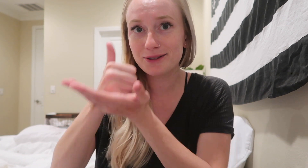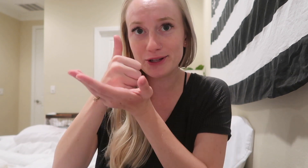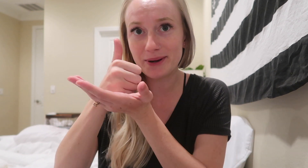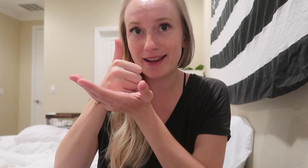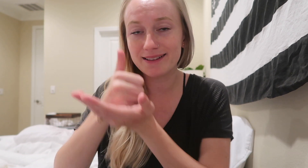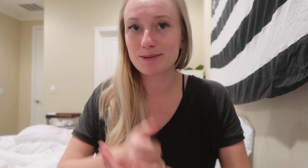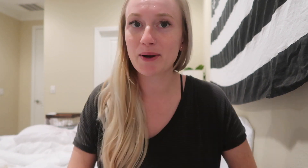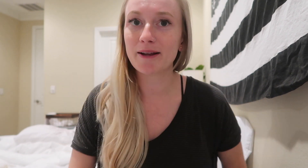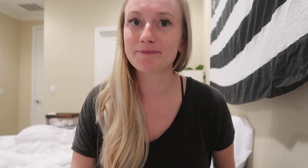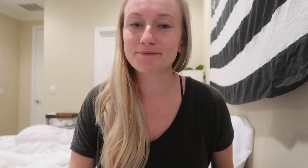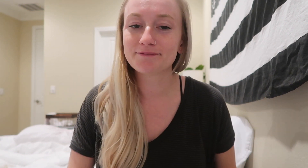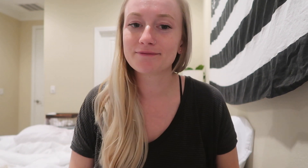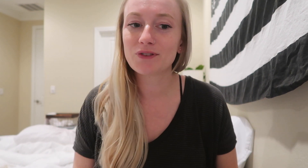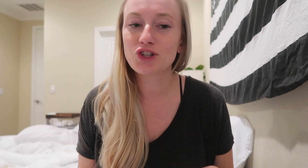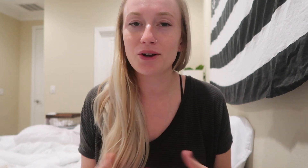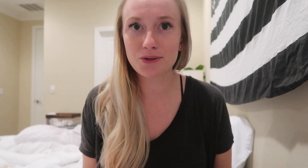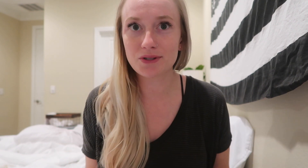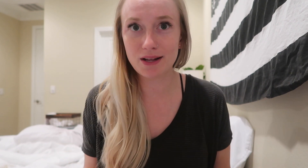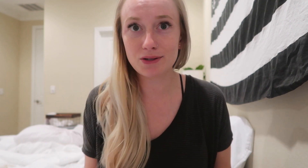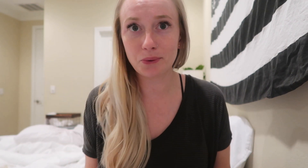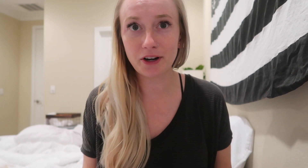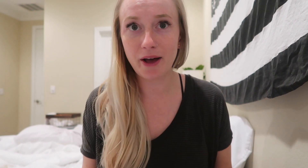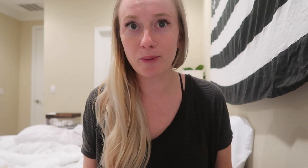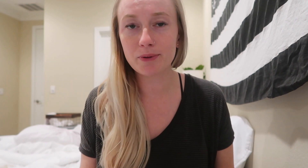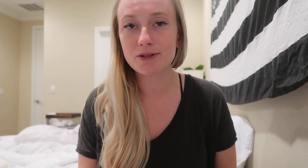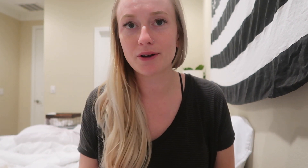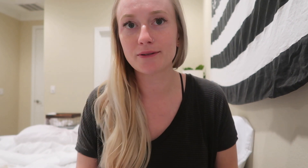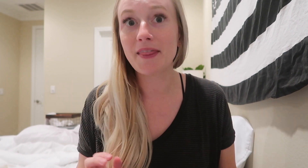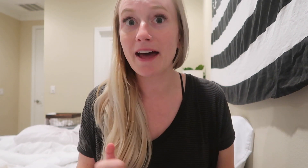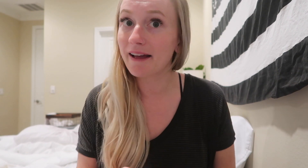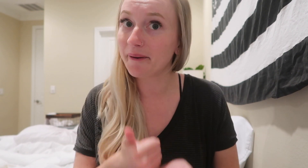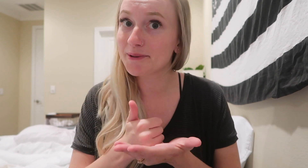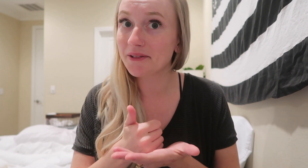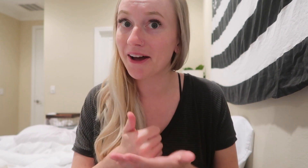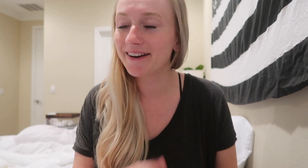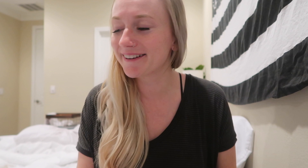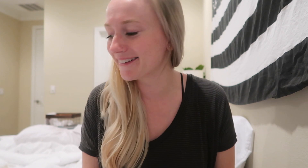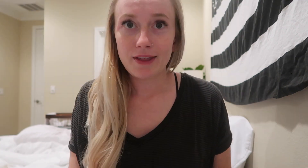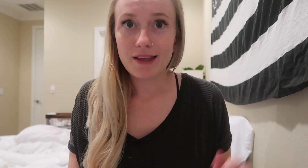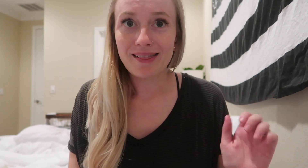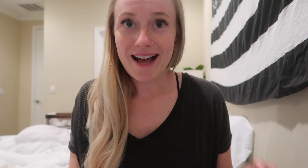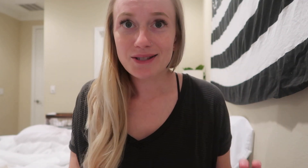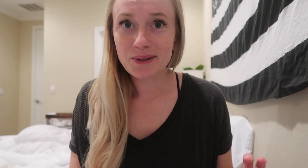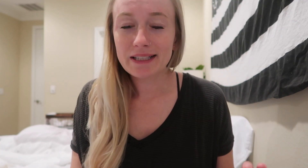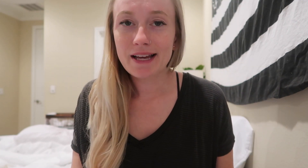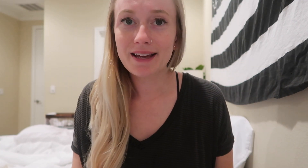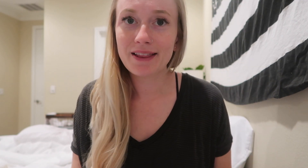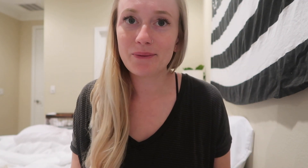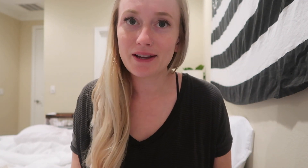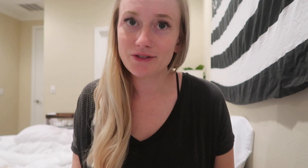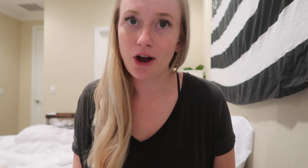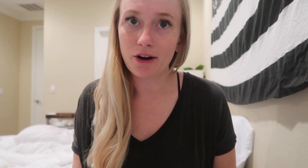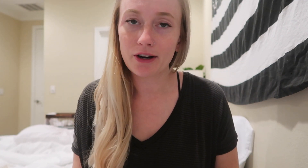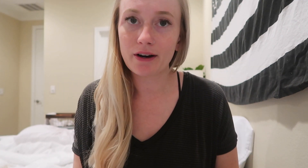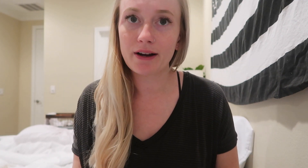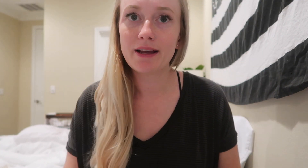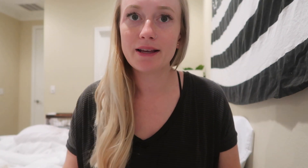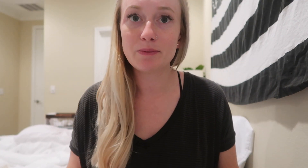2 hands, but she also says the word help, so that helps a lot. The last one that we have taught her is